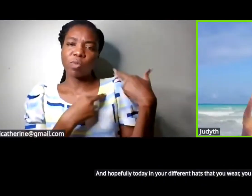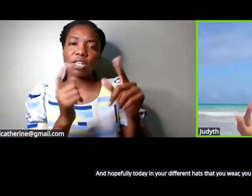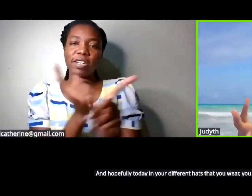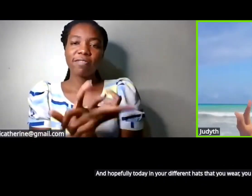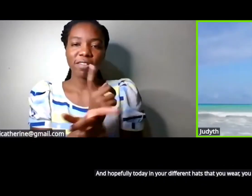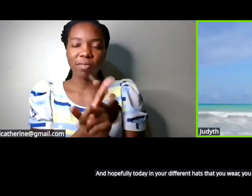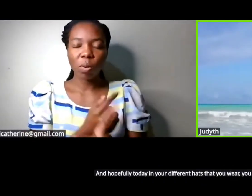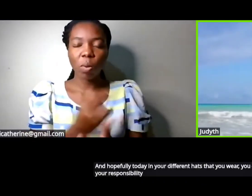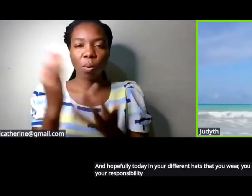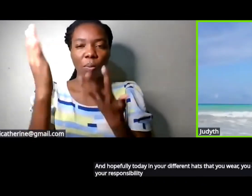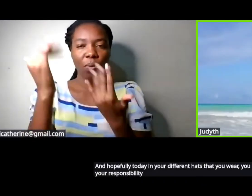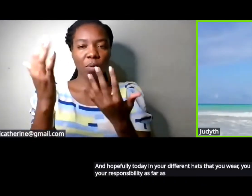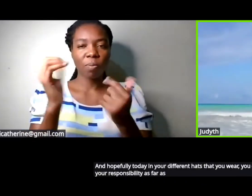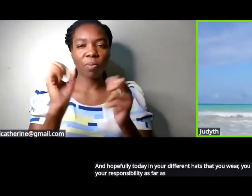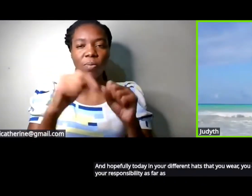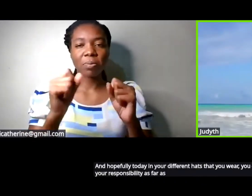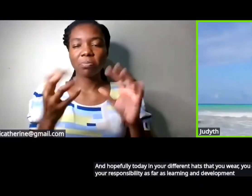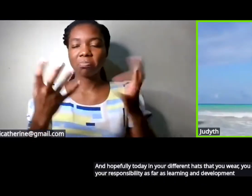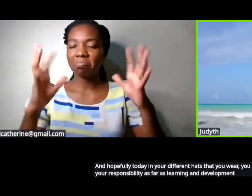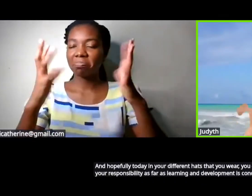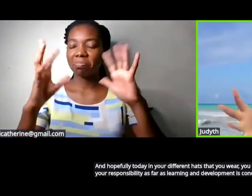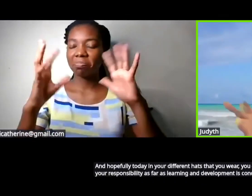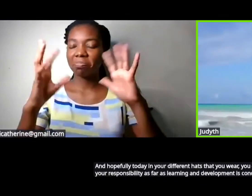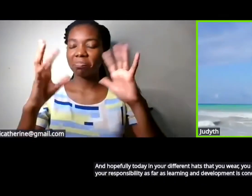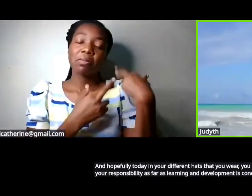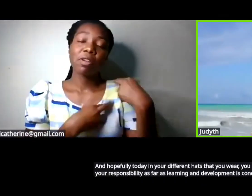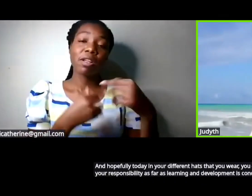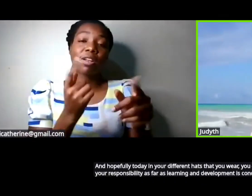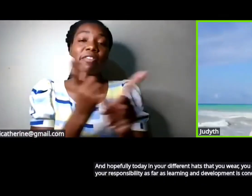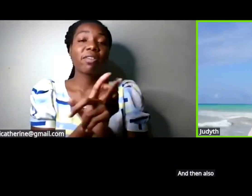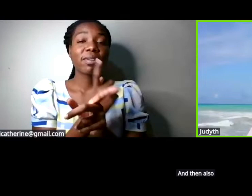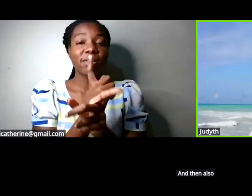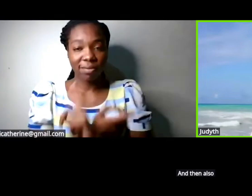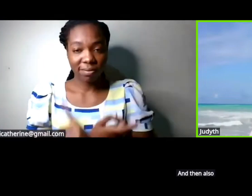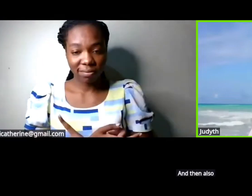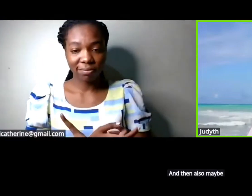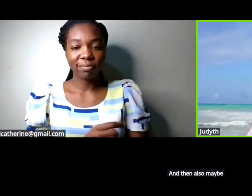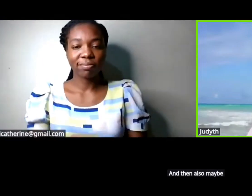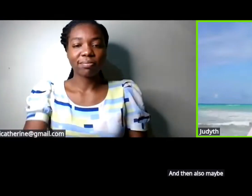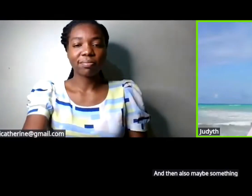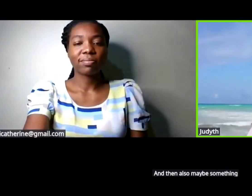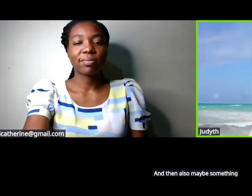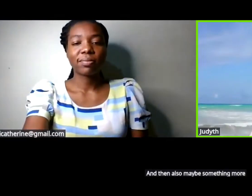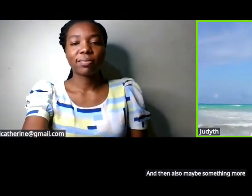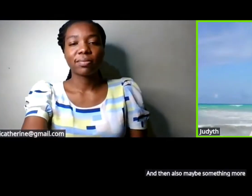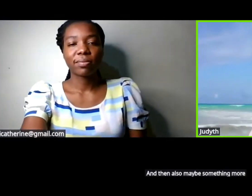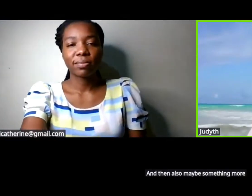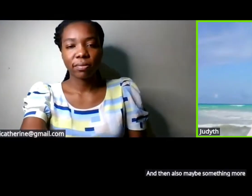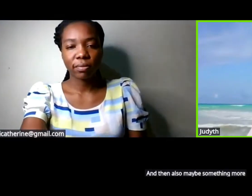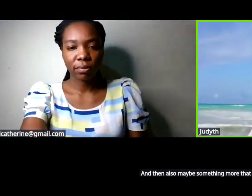responsibility as far as learning and development is concerned. And then also maybe something more that you need to know about me. I am